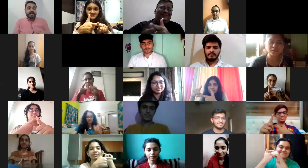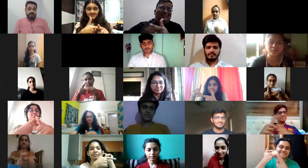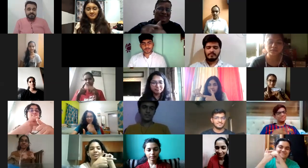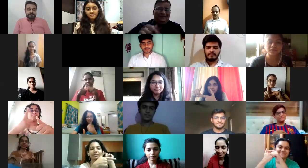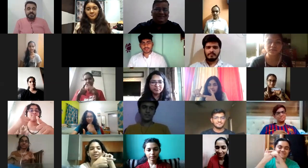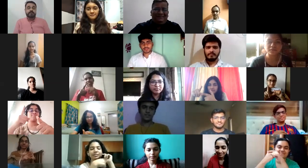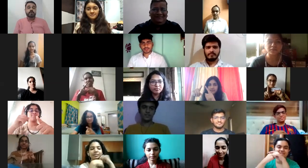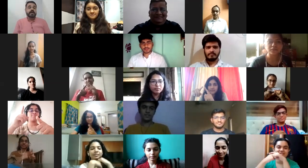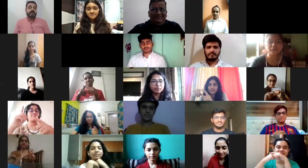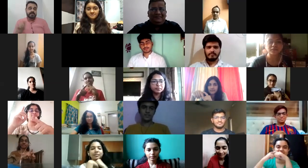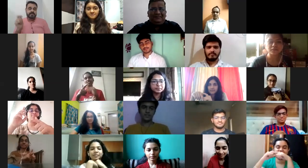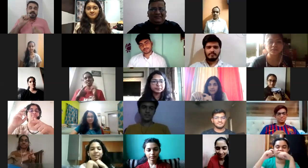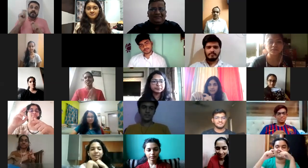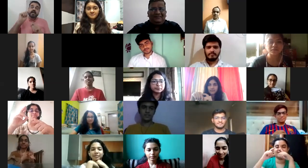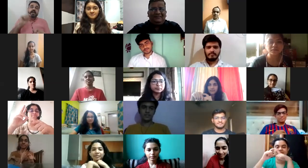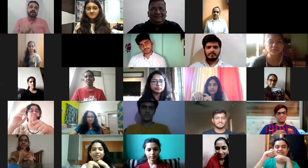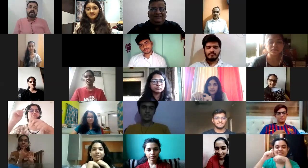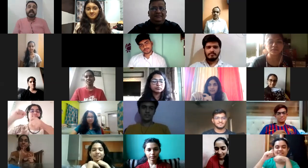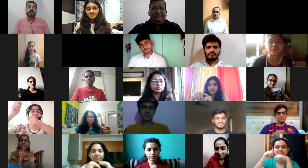K, K for kite, kite, K.